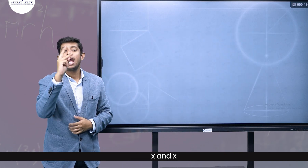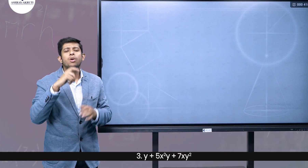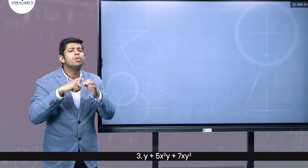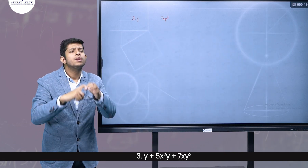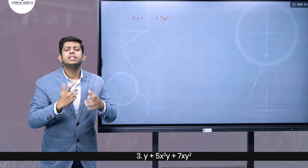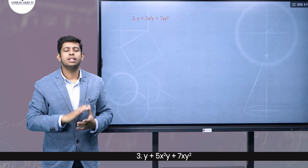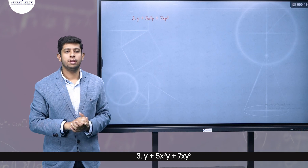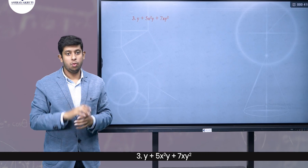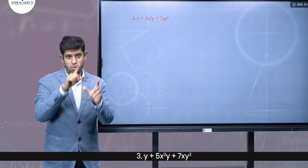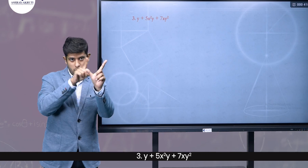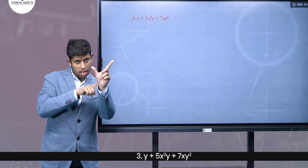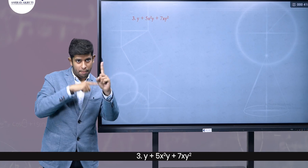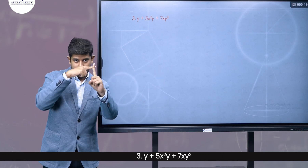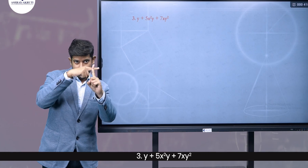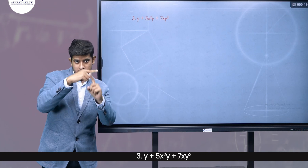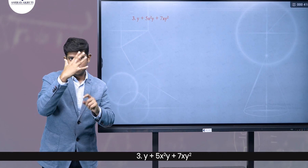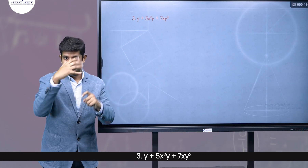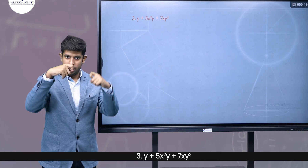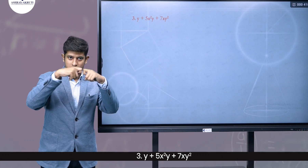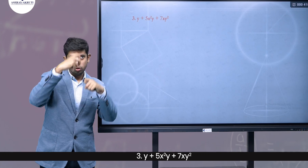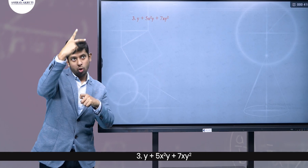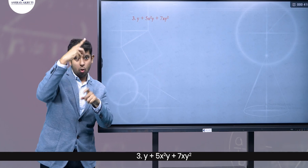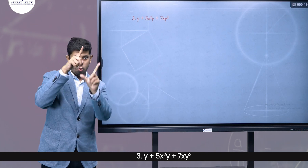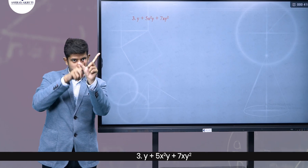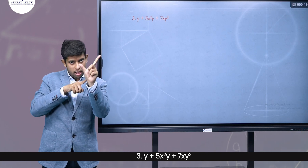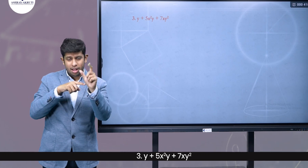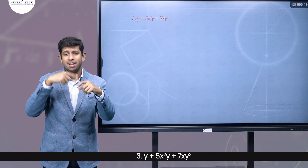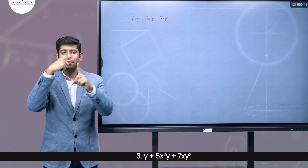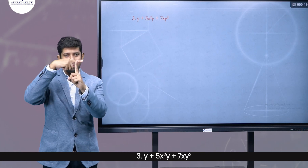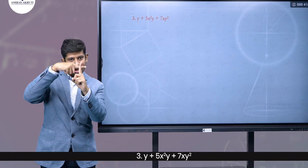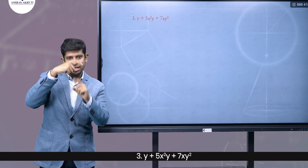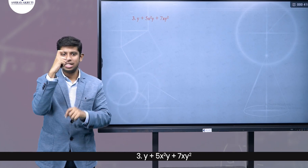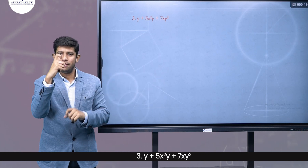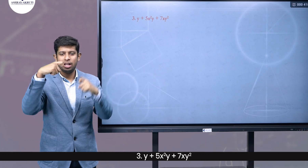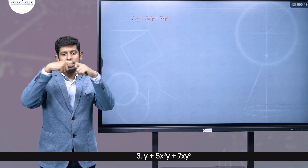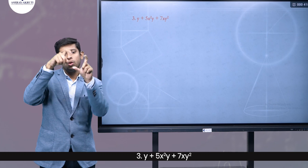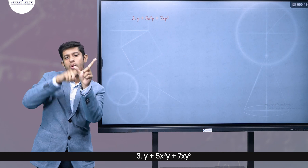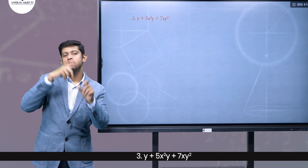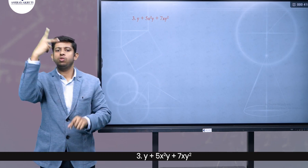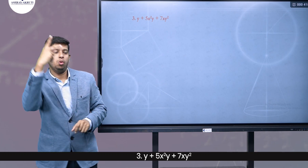Third one, y plus 5x square y plus 7xy square.